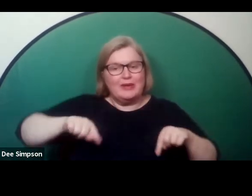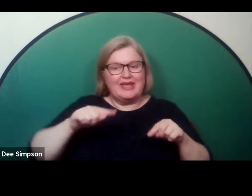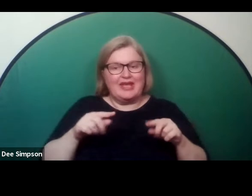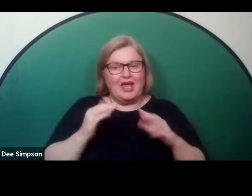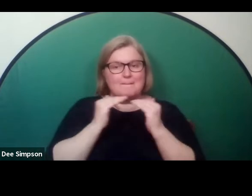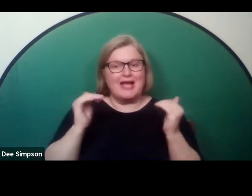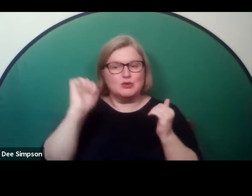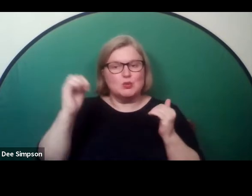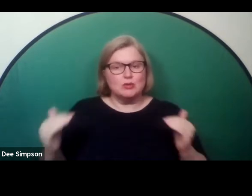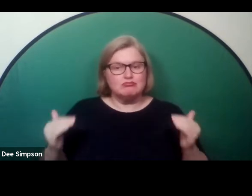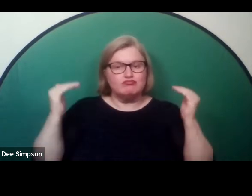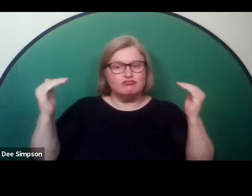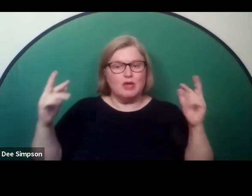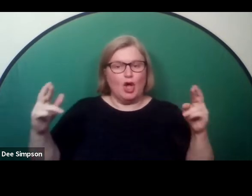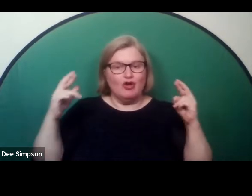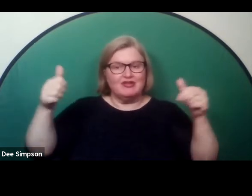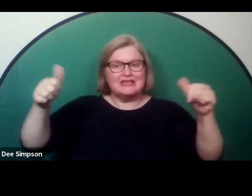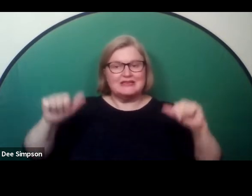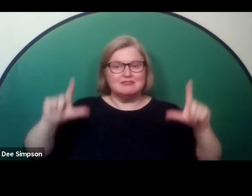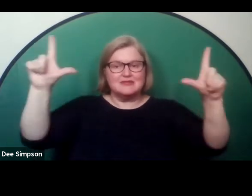this. Next slide, please.